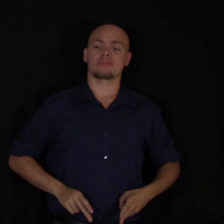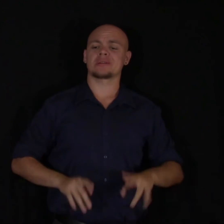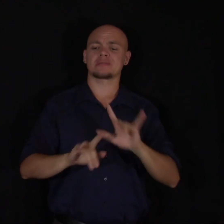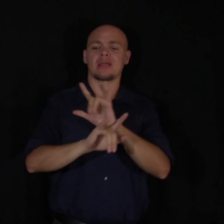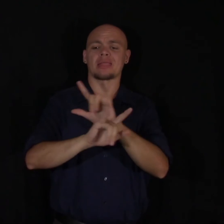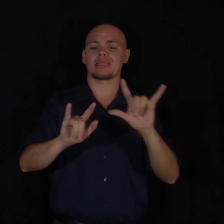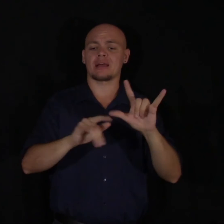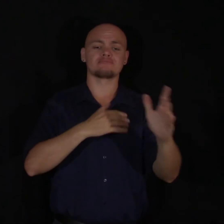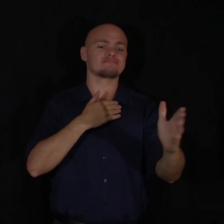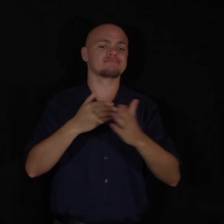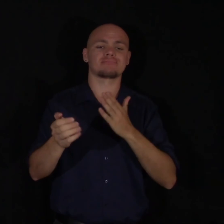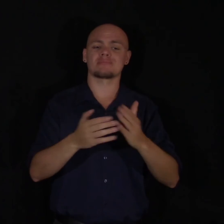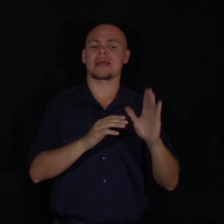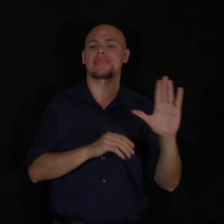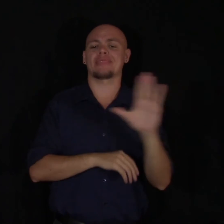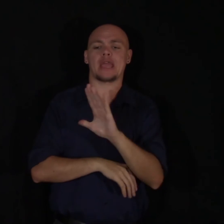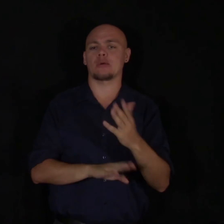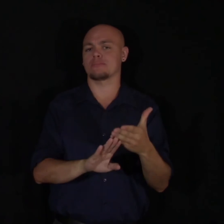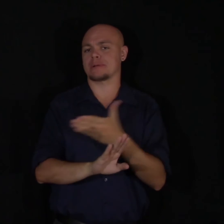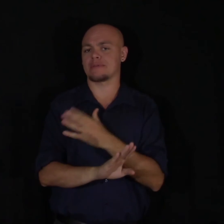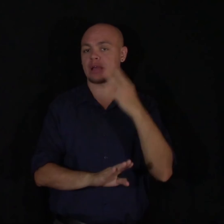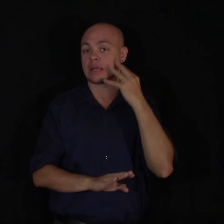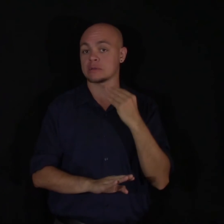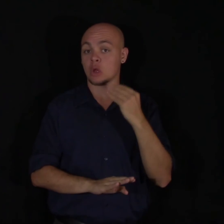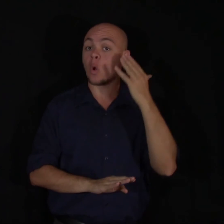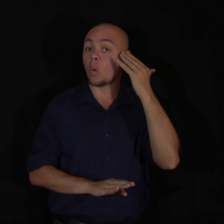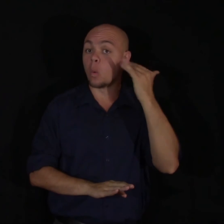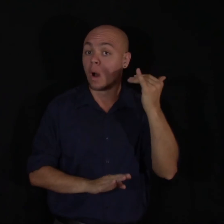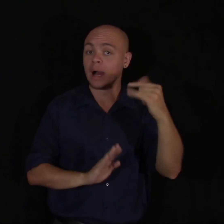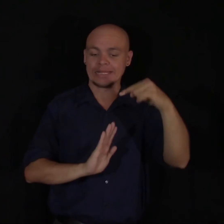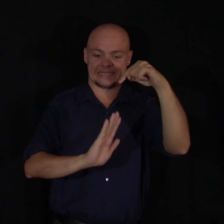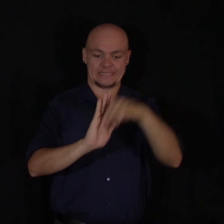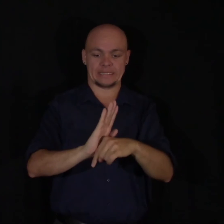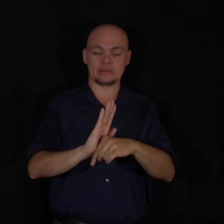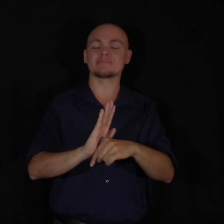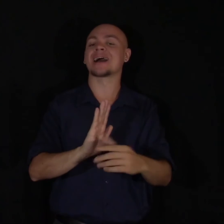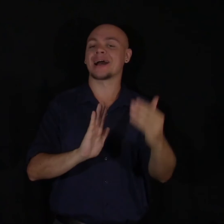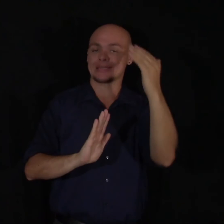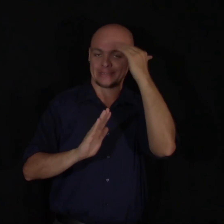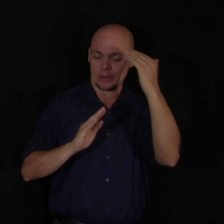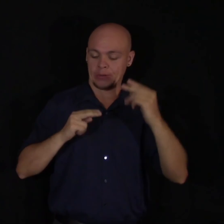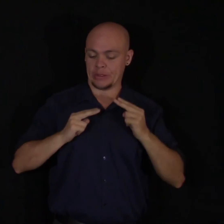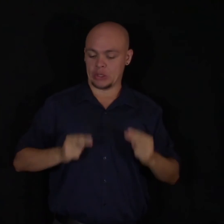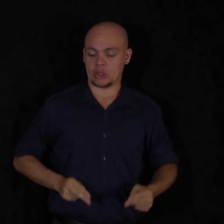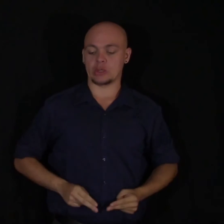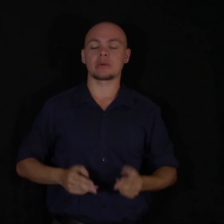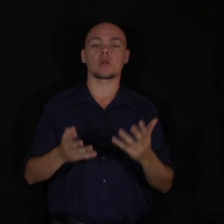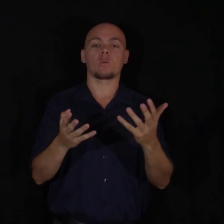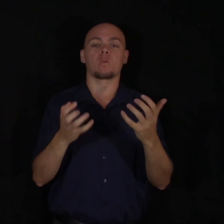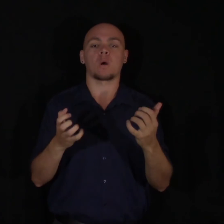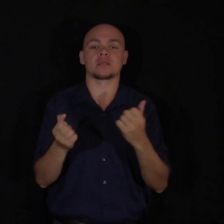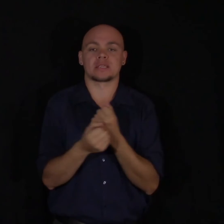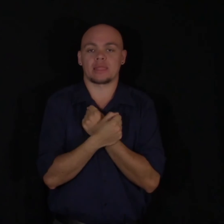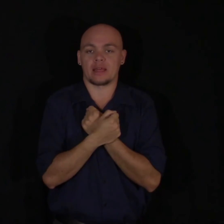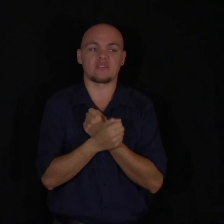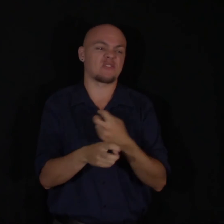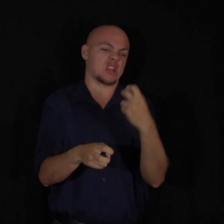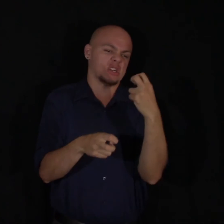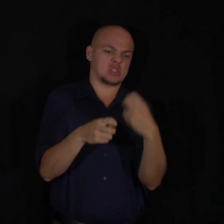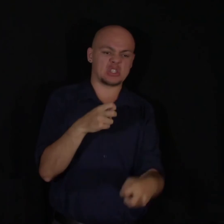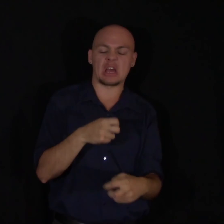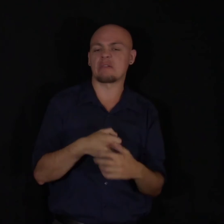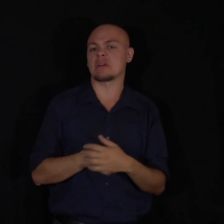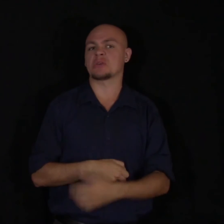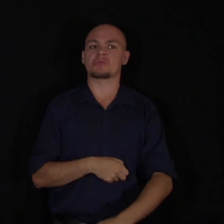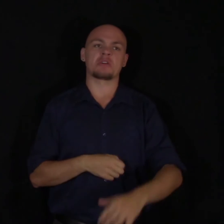done. Because deep down inside, I found that every human being just wants to be loved. Even if they're tough, even if